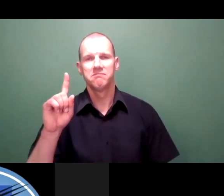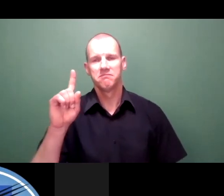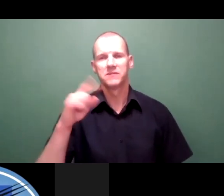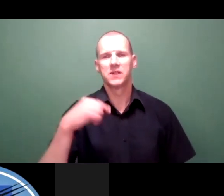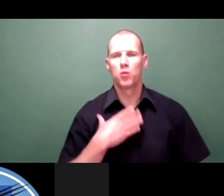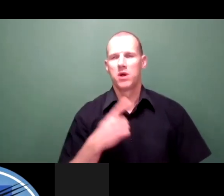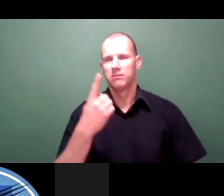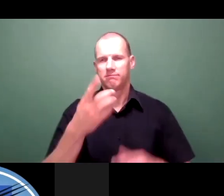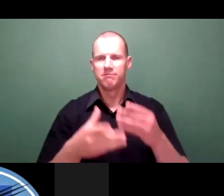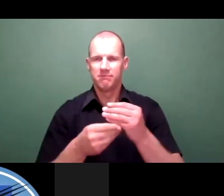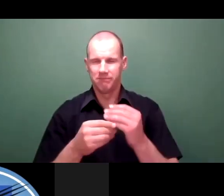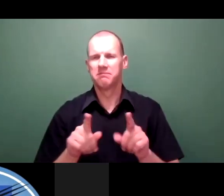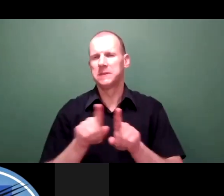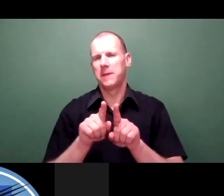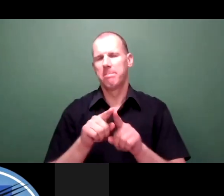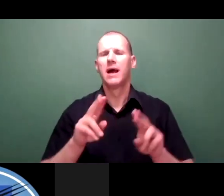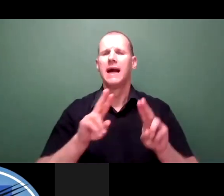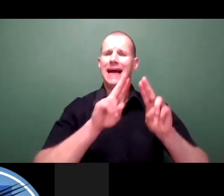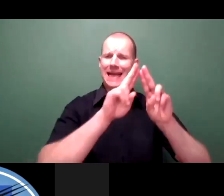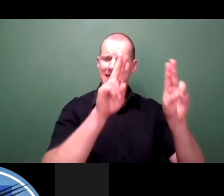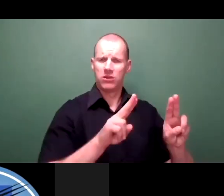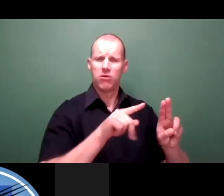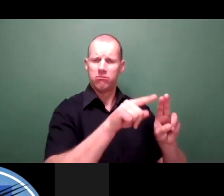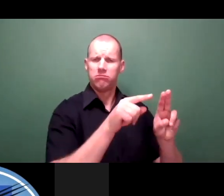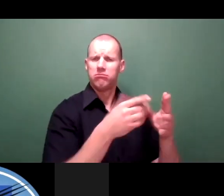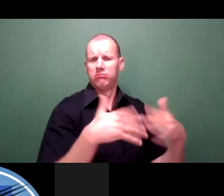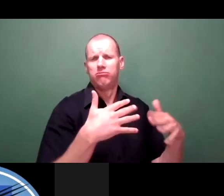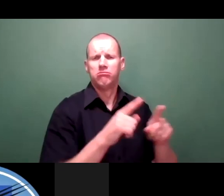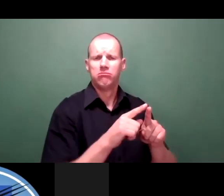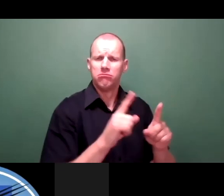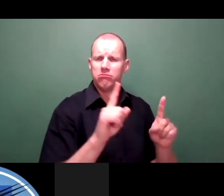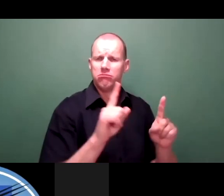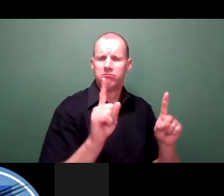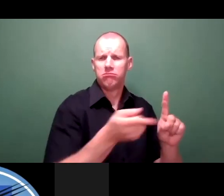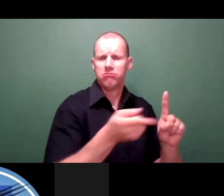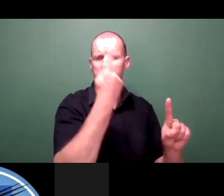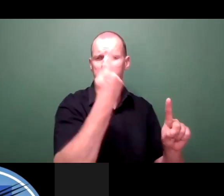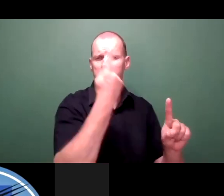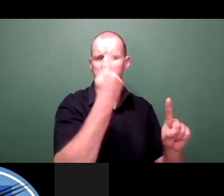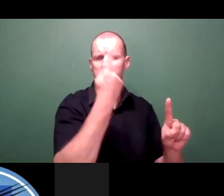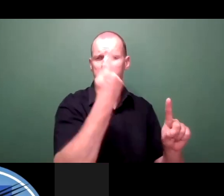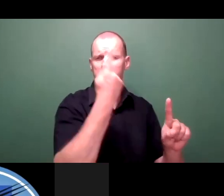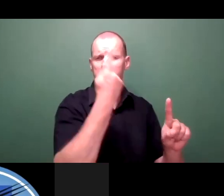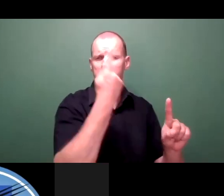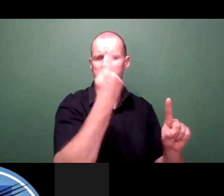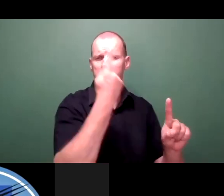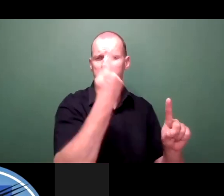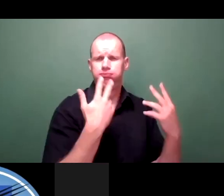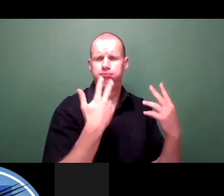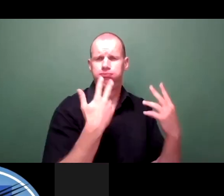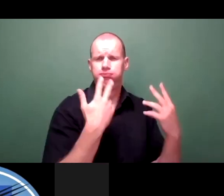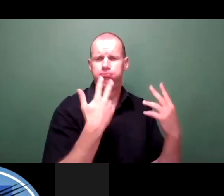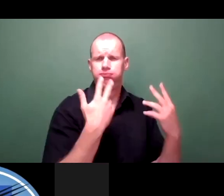is it influenced by American Sign Language? Arūnas, from my side, I know that international